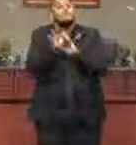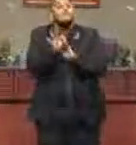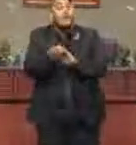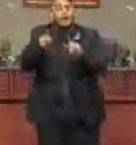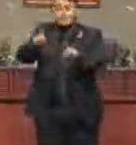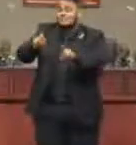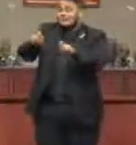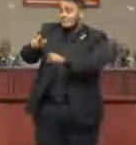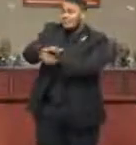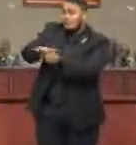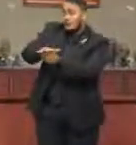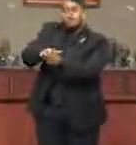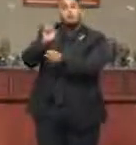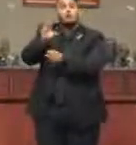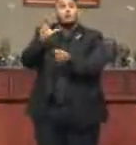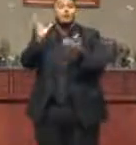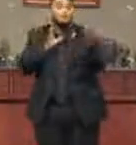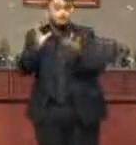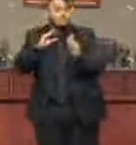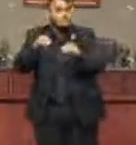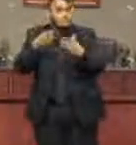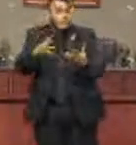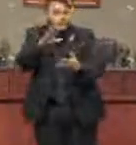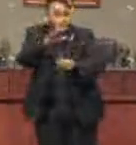provided in your area, you can visit